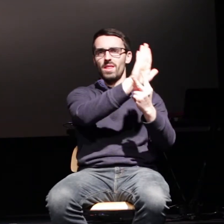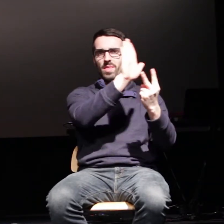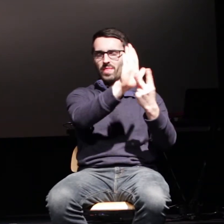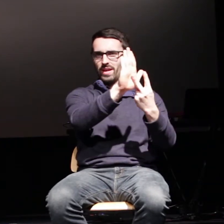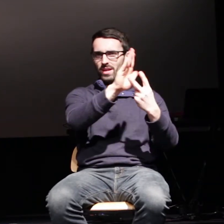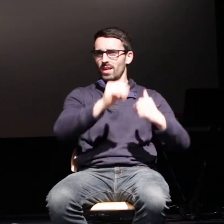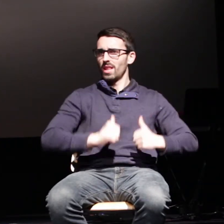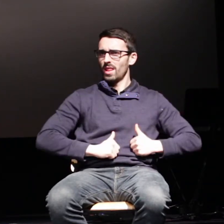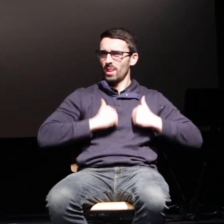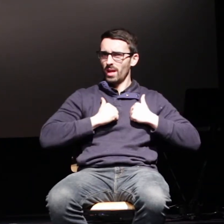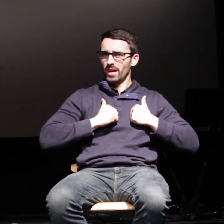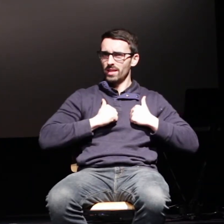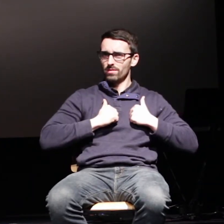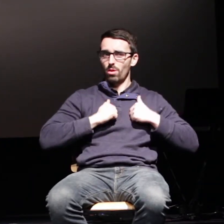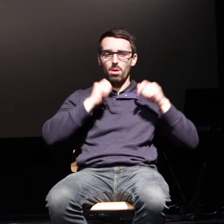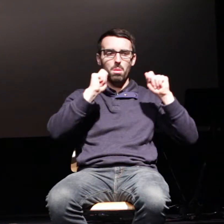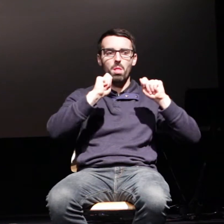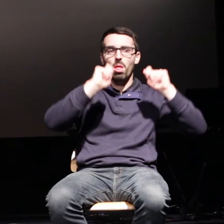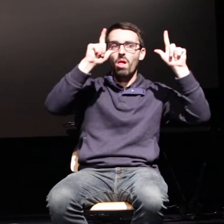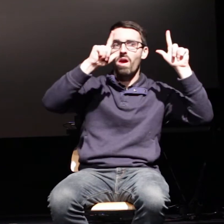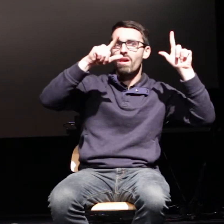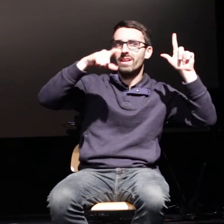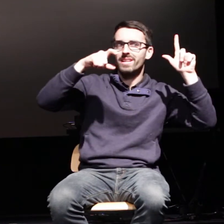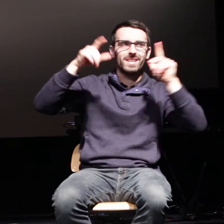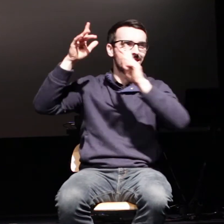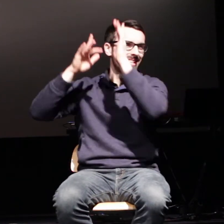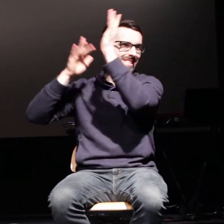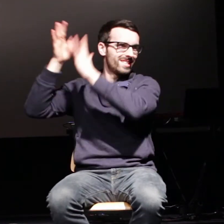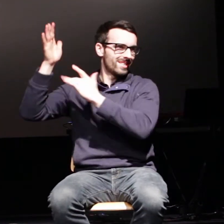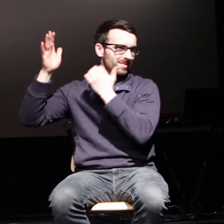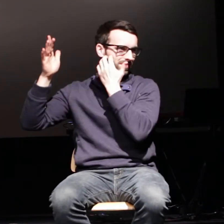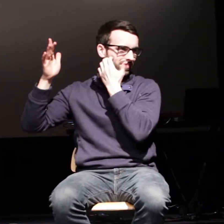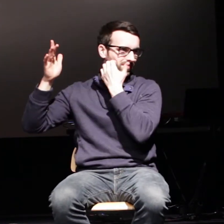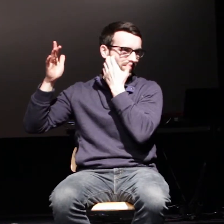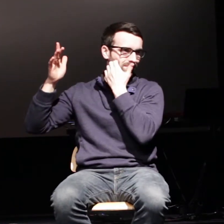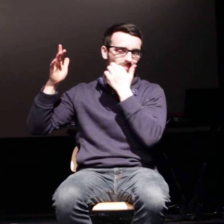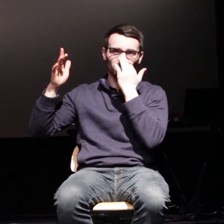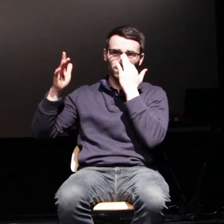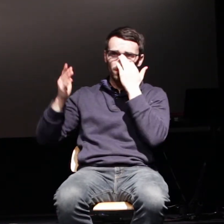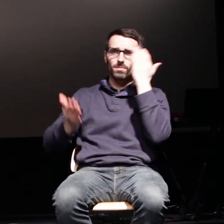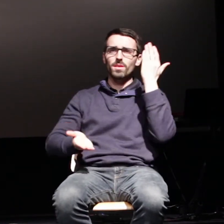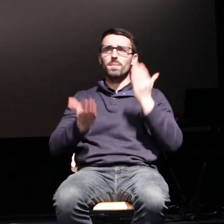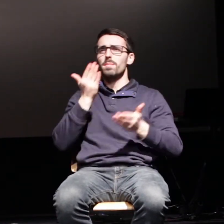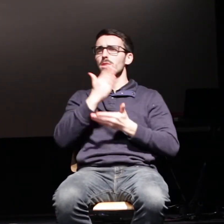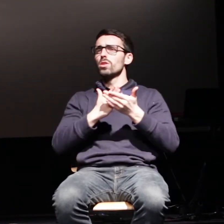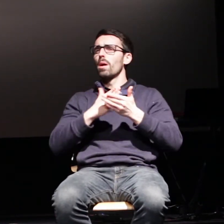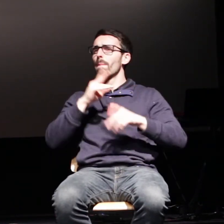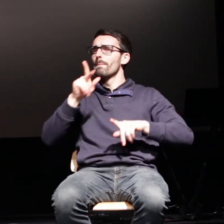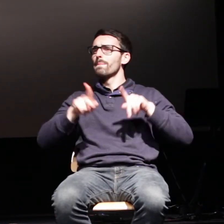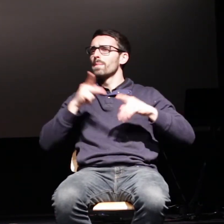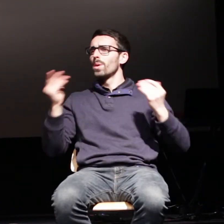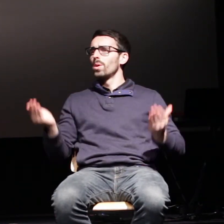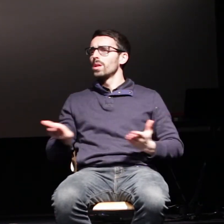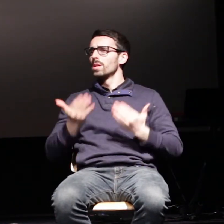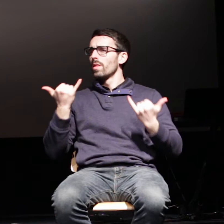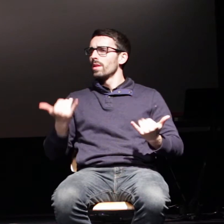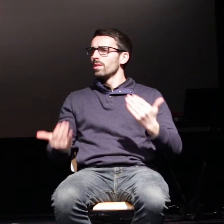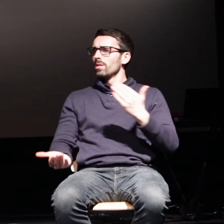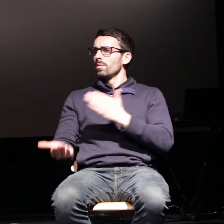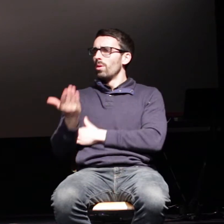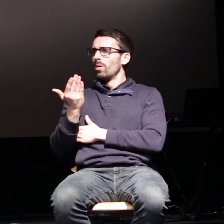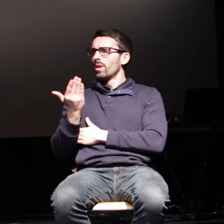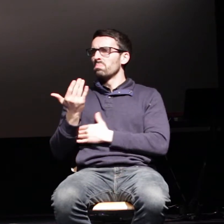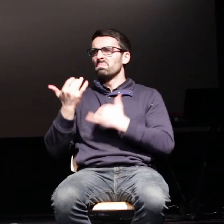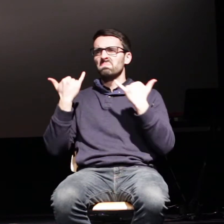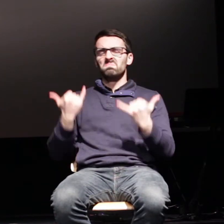awakened them to their need for Jesus. I don't know, maybe there's some of you here this morning, you're going